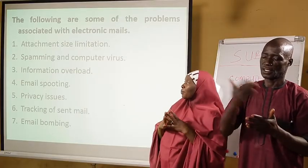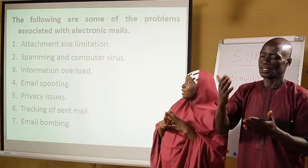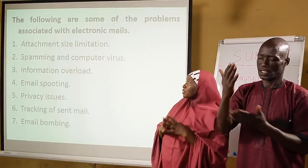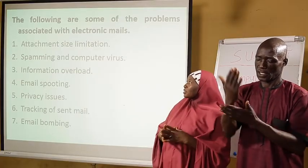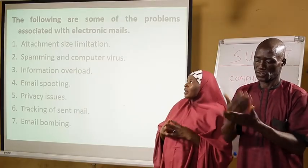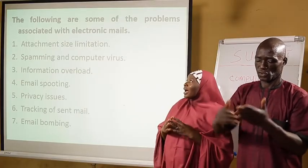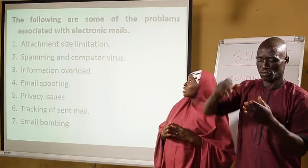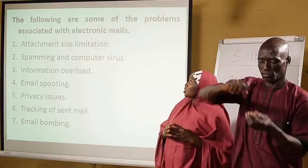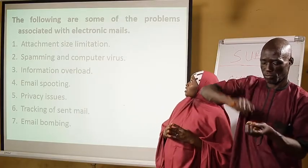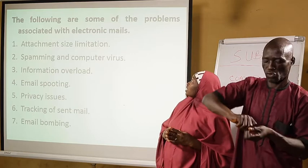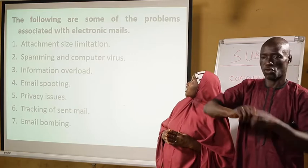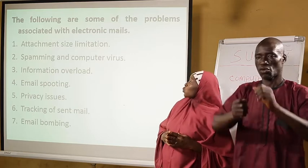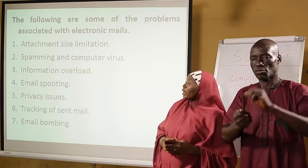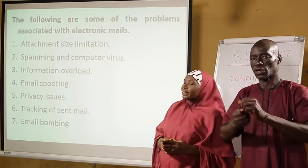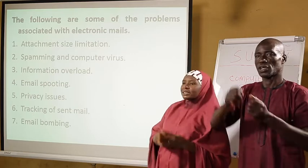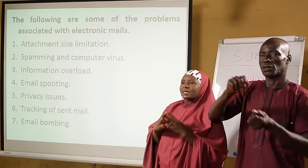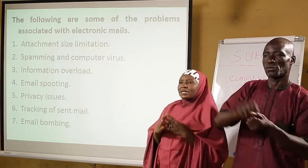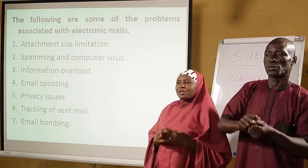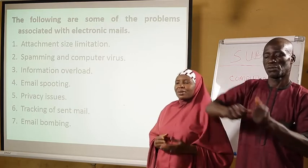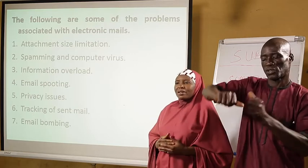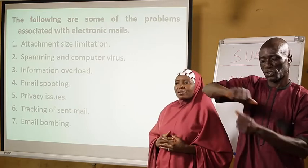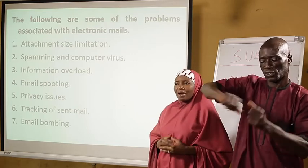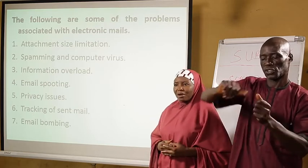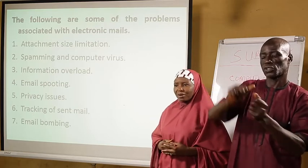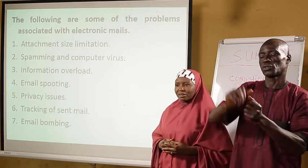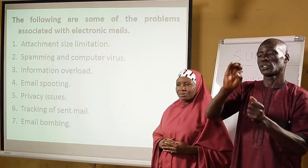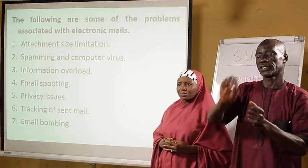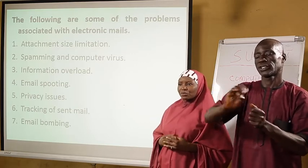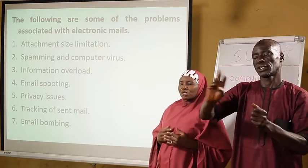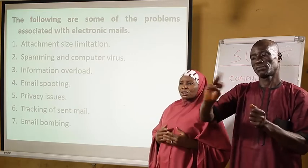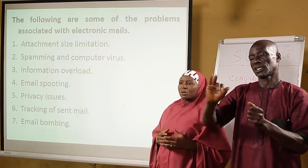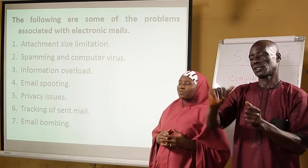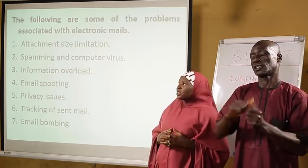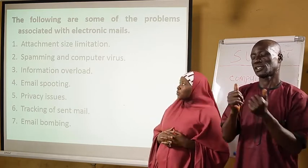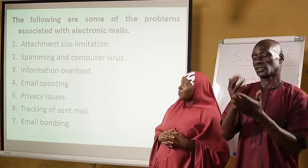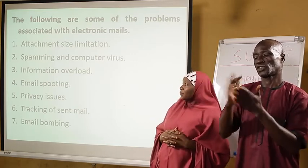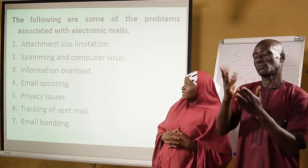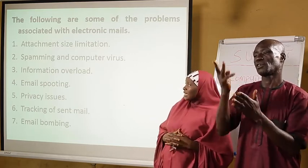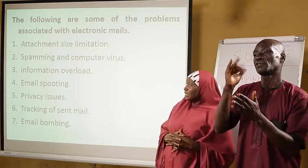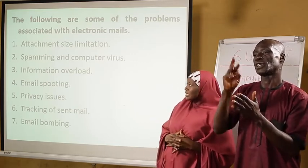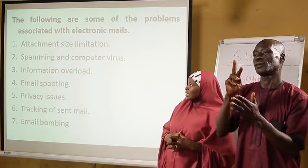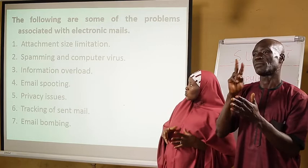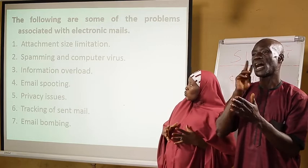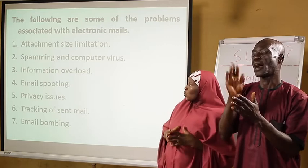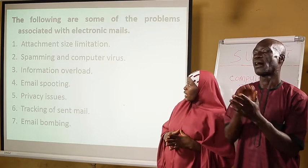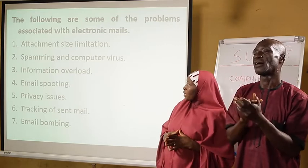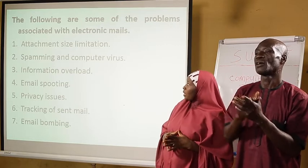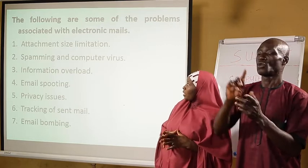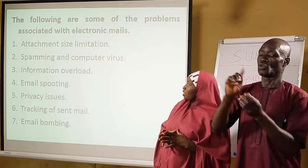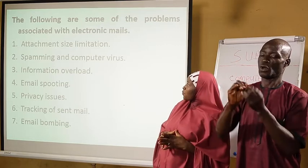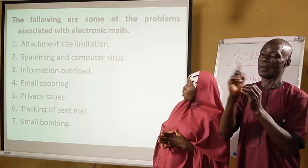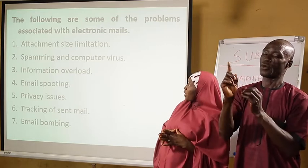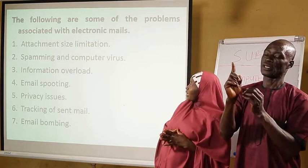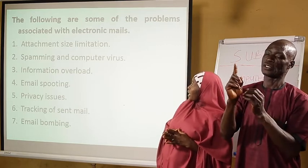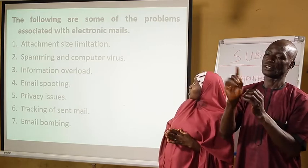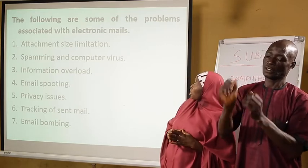some problems associated with email address. Some of this problem is that, one,